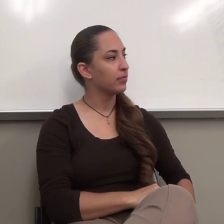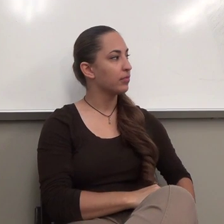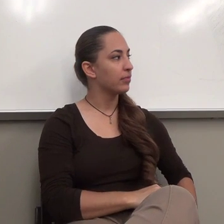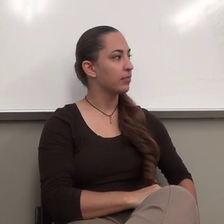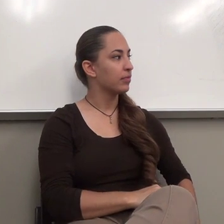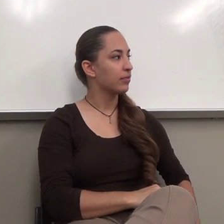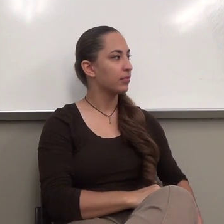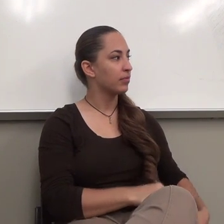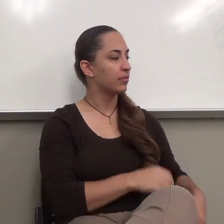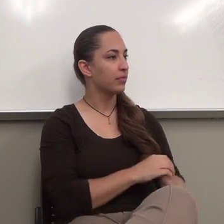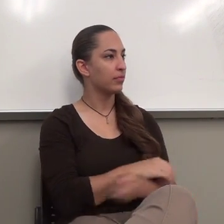I'm giving these out to you. So